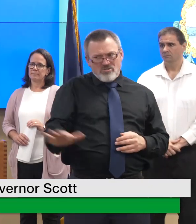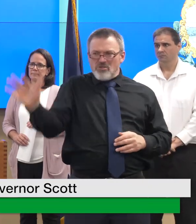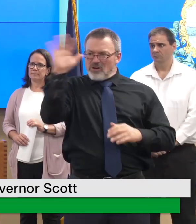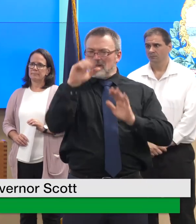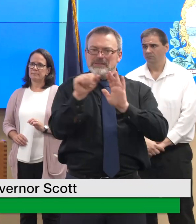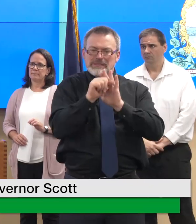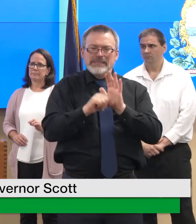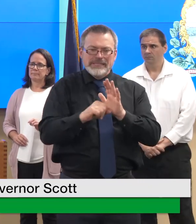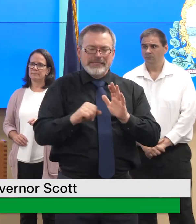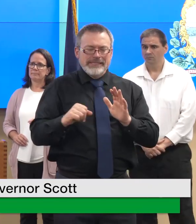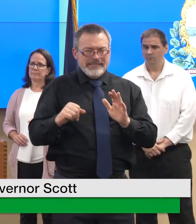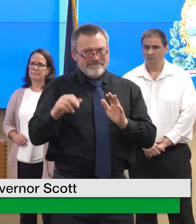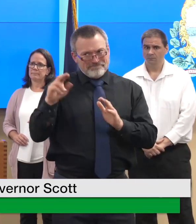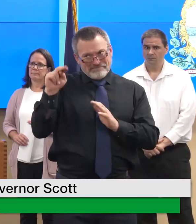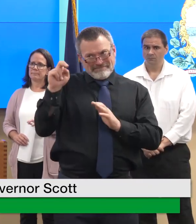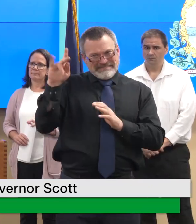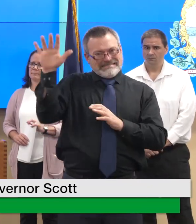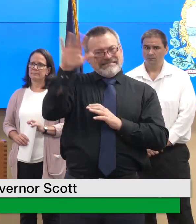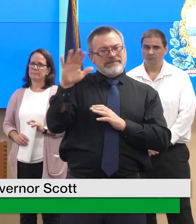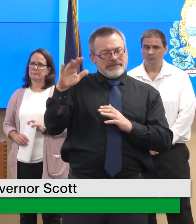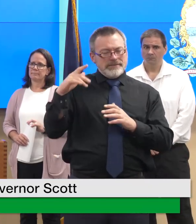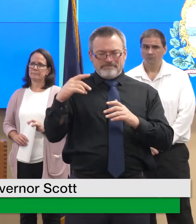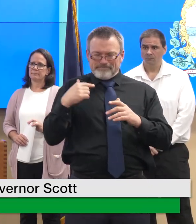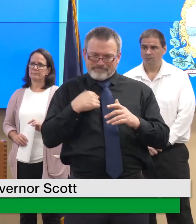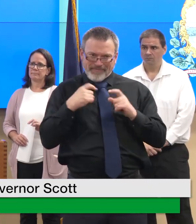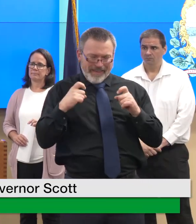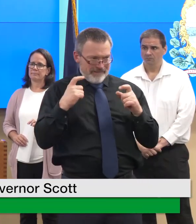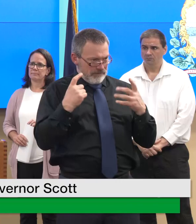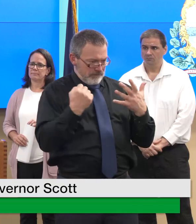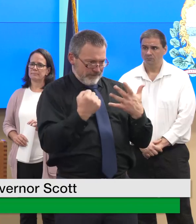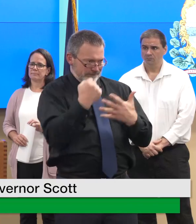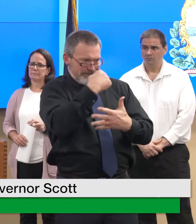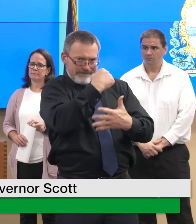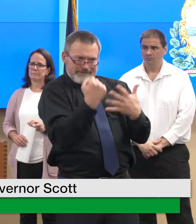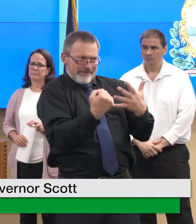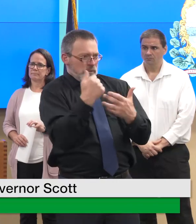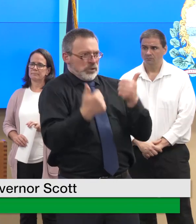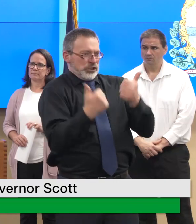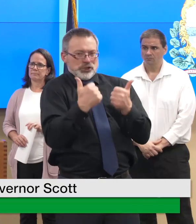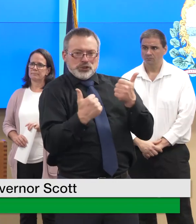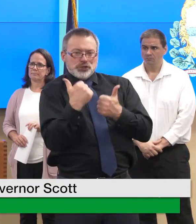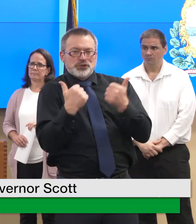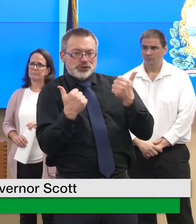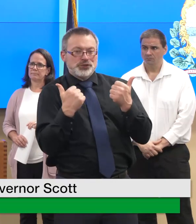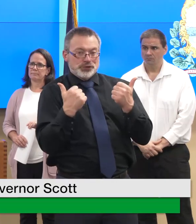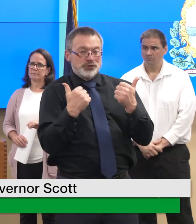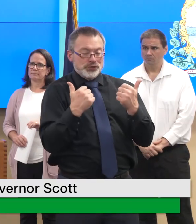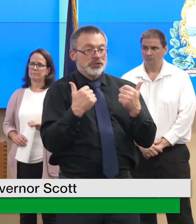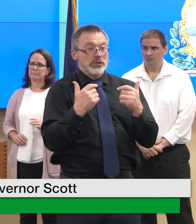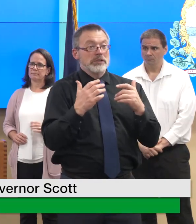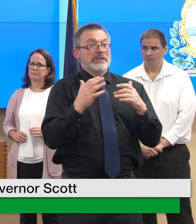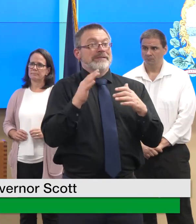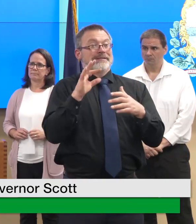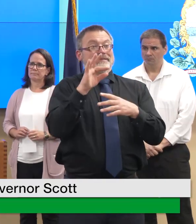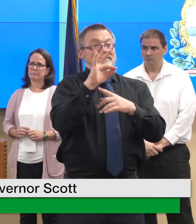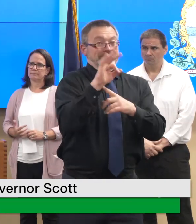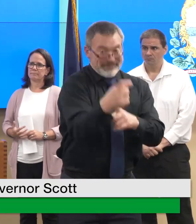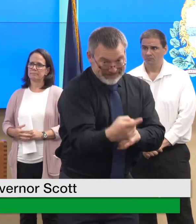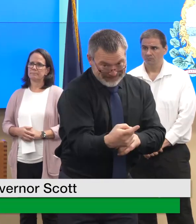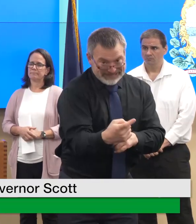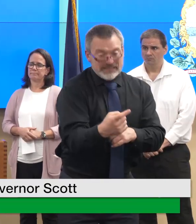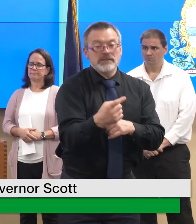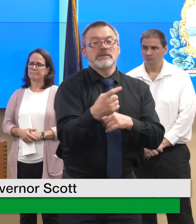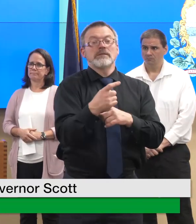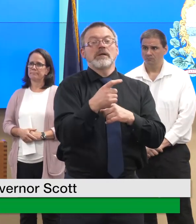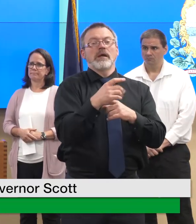prioritizing, looking for those areas that we can get to quicker. It'll take some specific equipment, I believe,